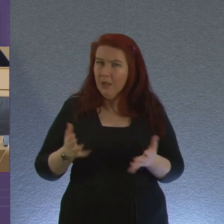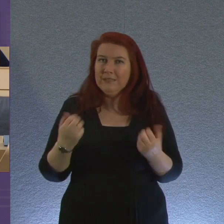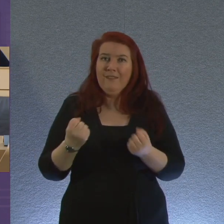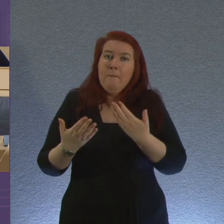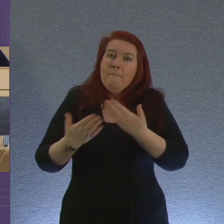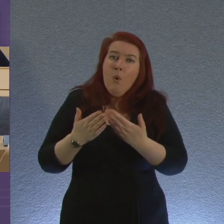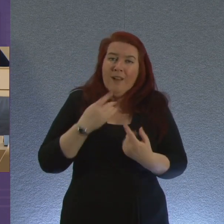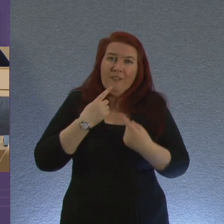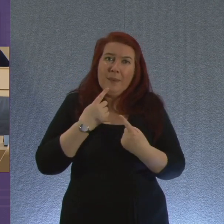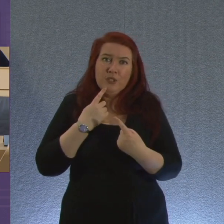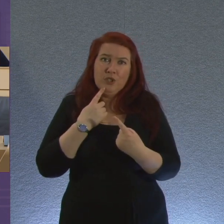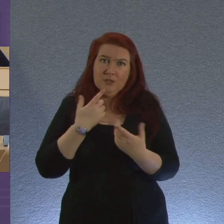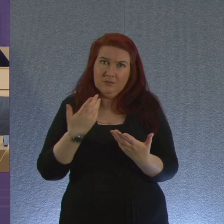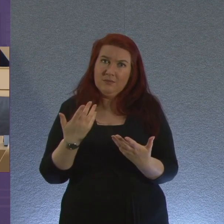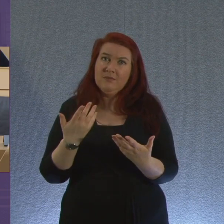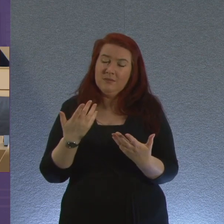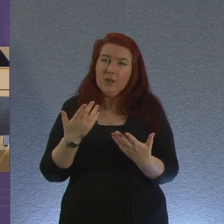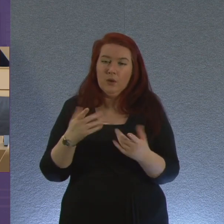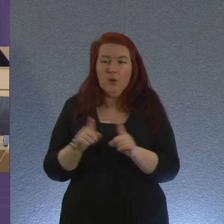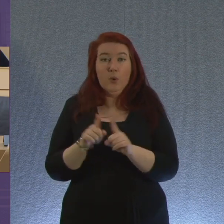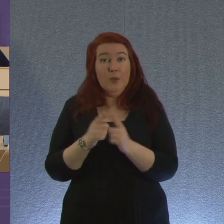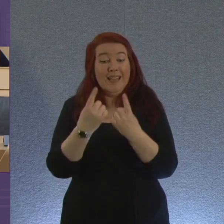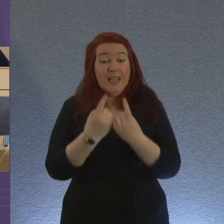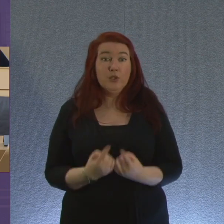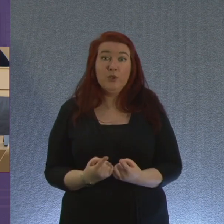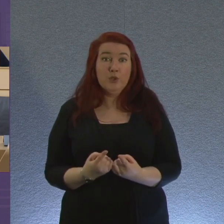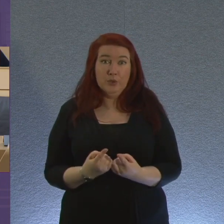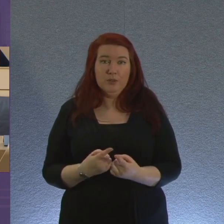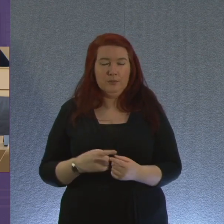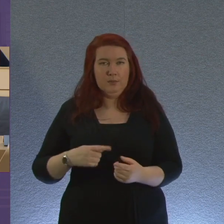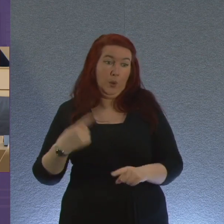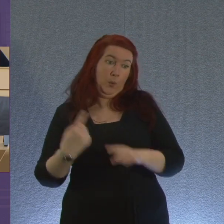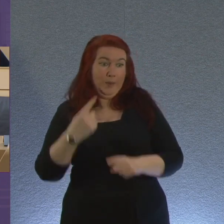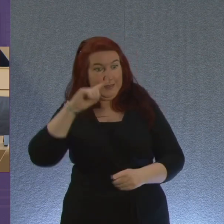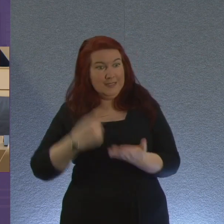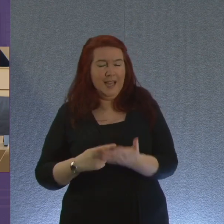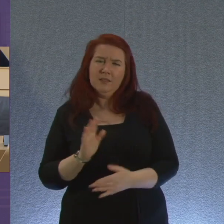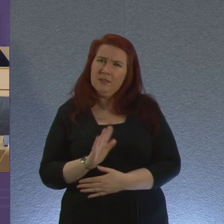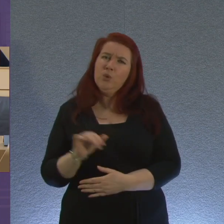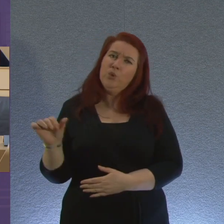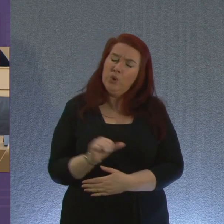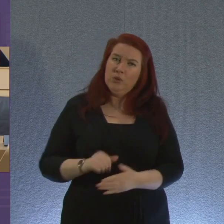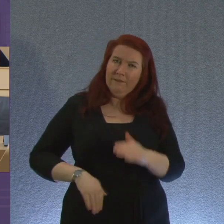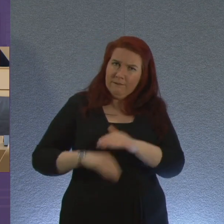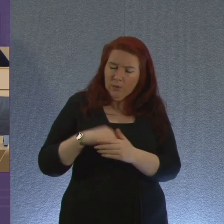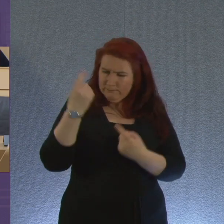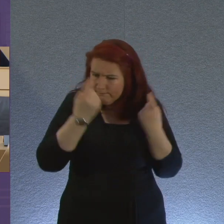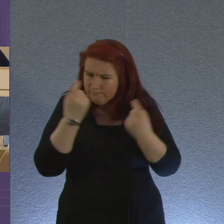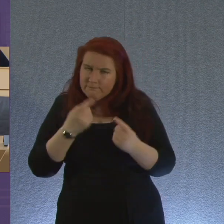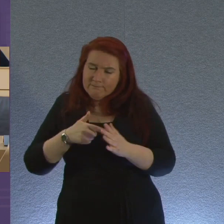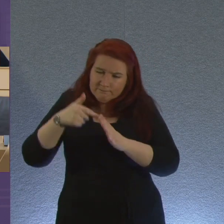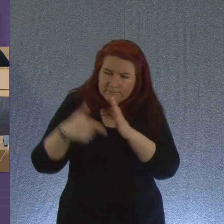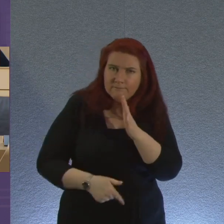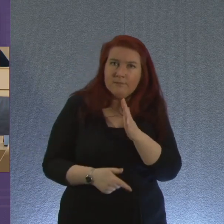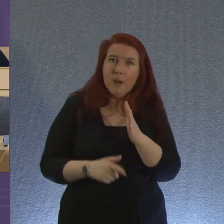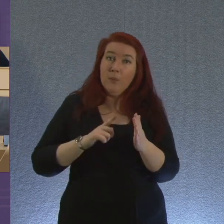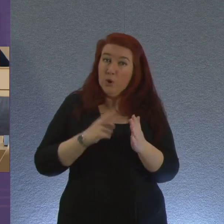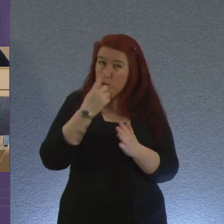information and the issues require fuller consideration and consultation in order to avoid